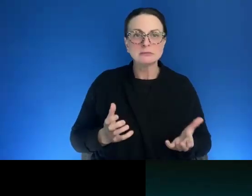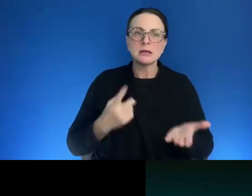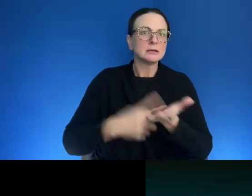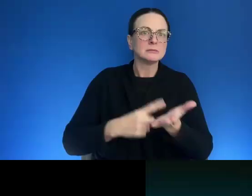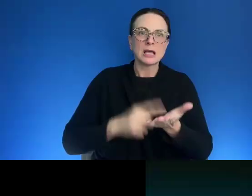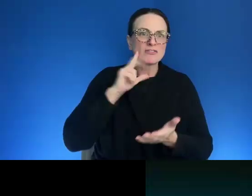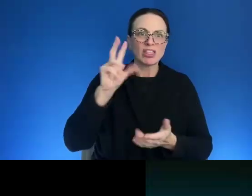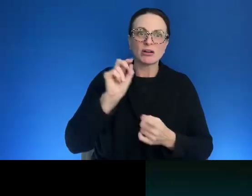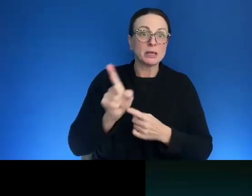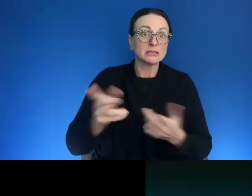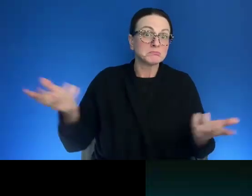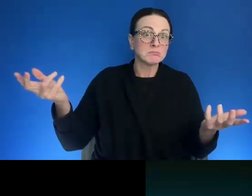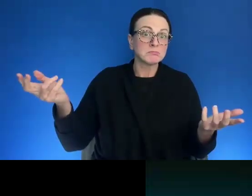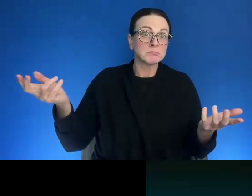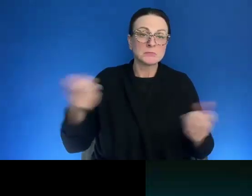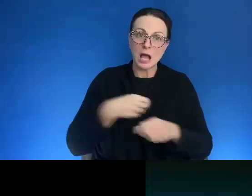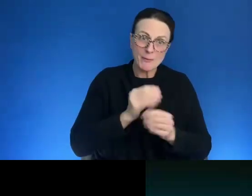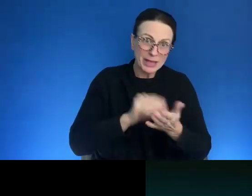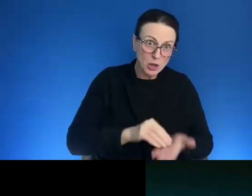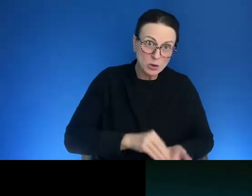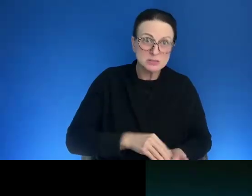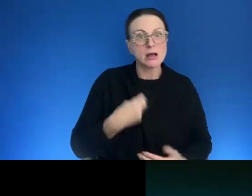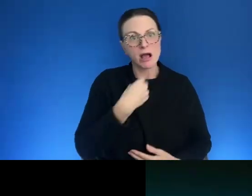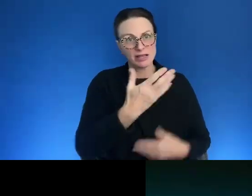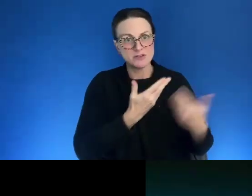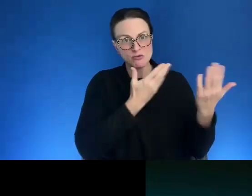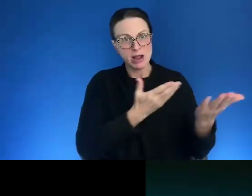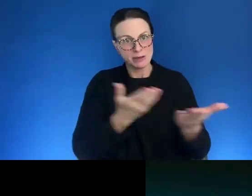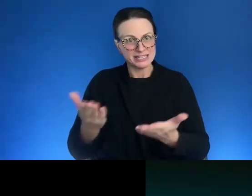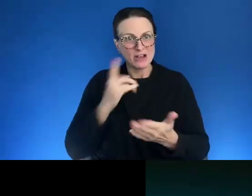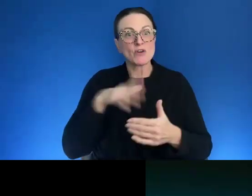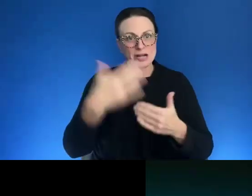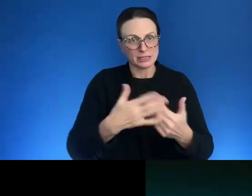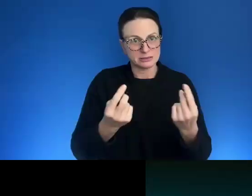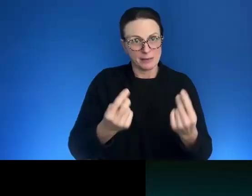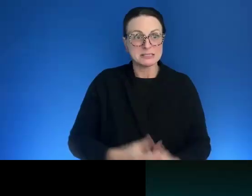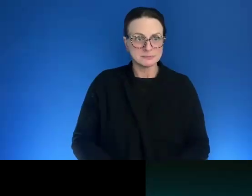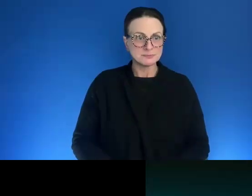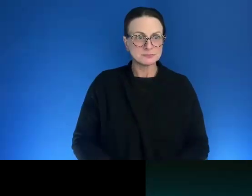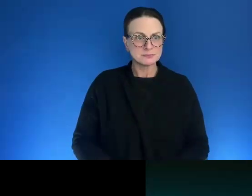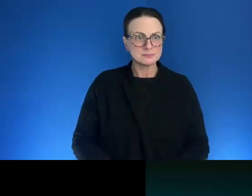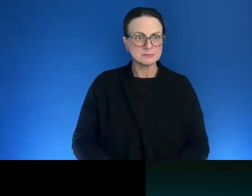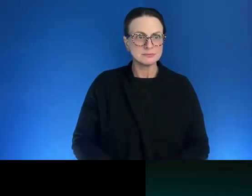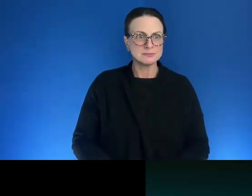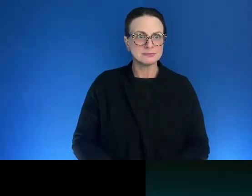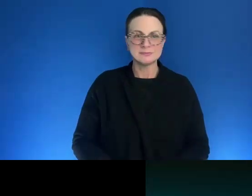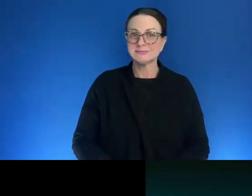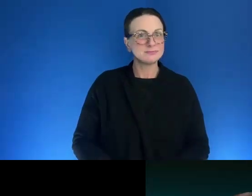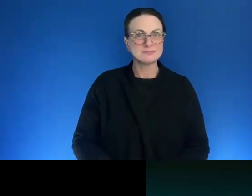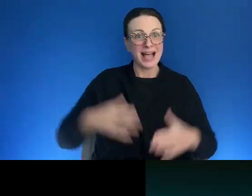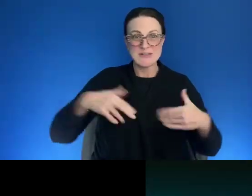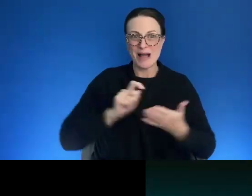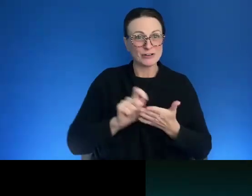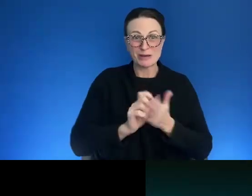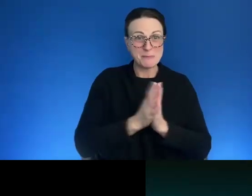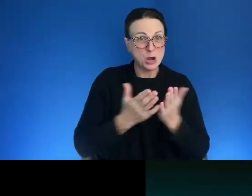about it for 30 minutes. I'll make notes and I'll give you recommendations for next steps. Like you haven't written the book